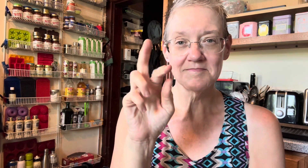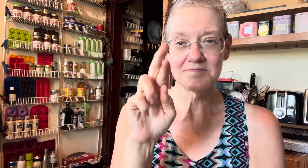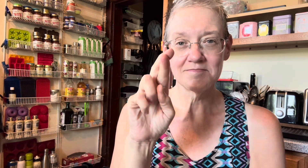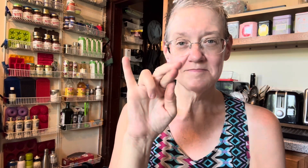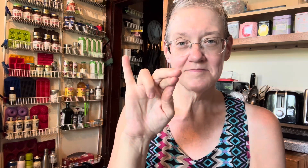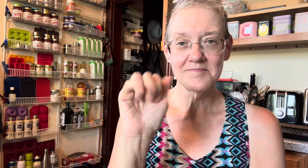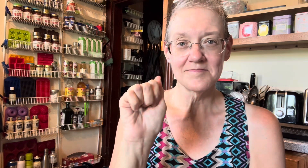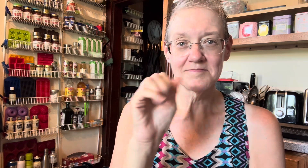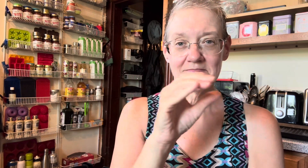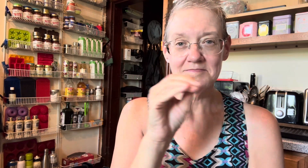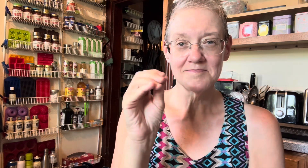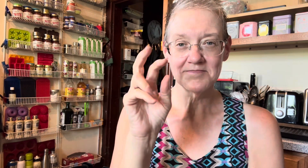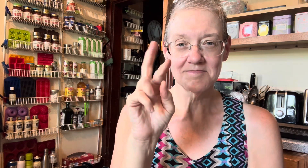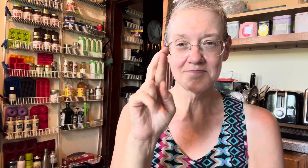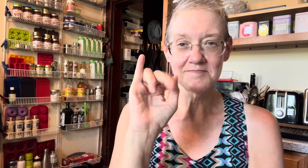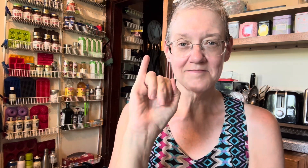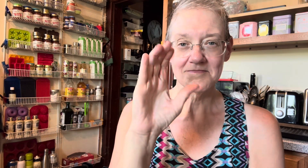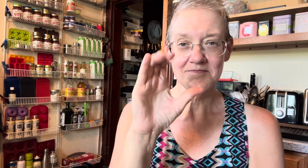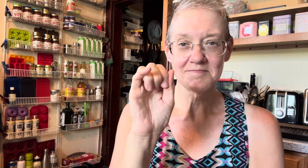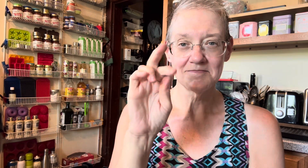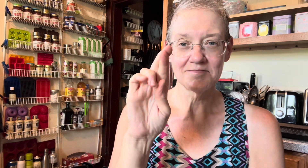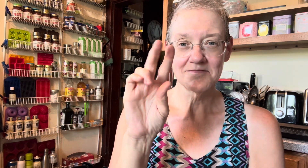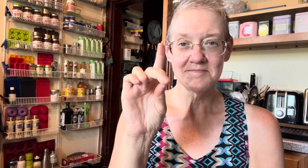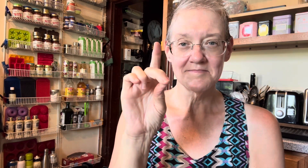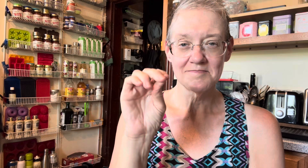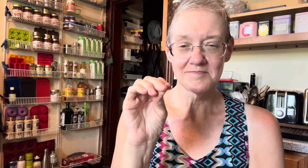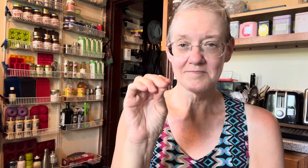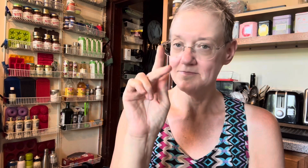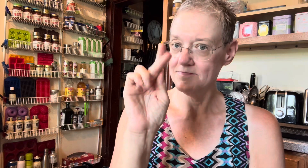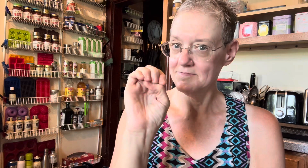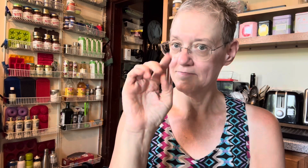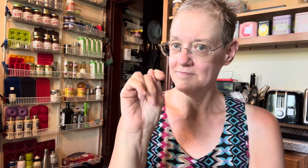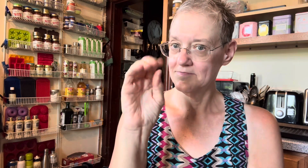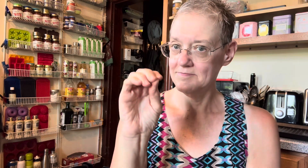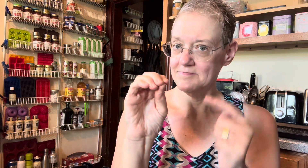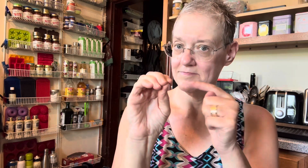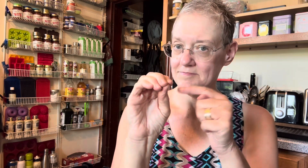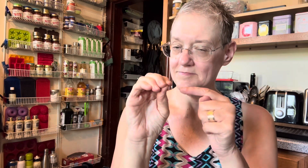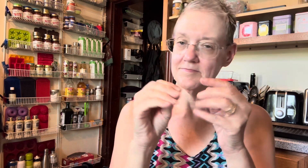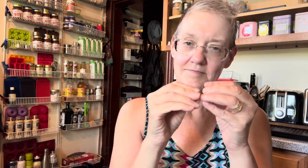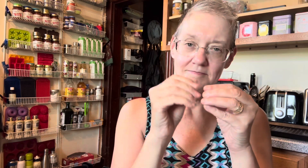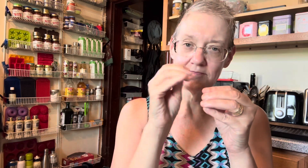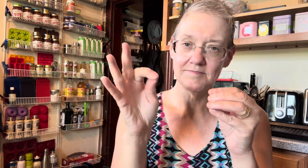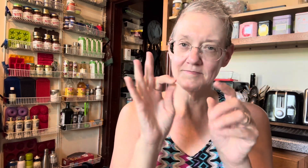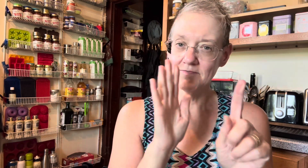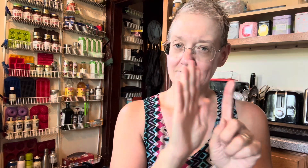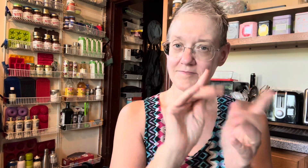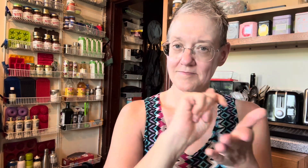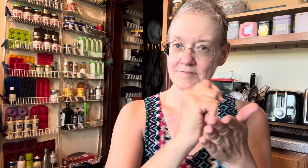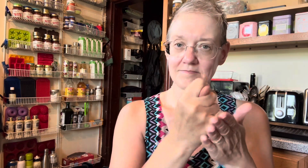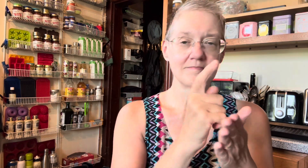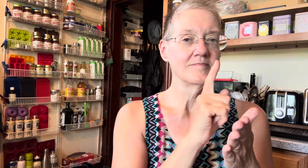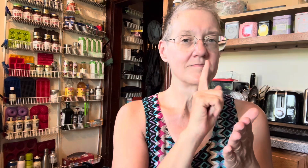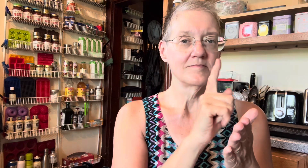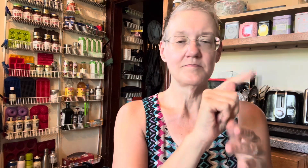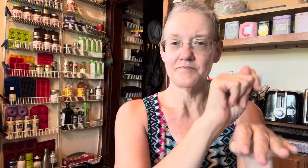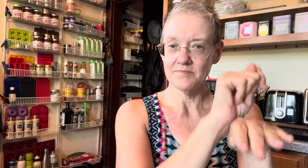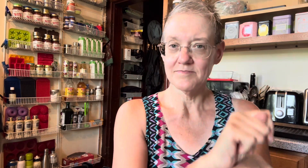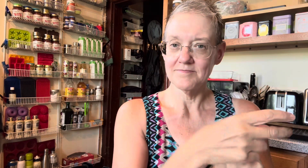keto almond flour tortillas, Maria and Ricardo's. Most of their tortillas